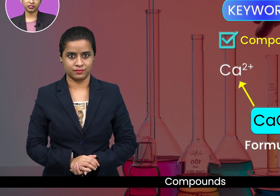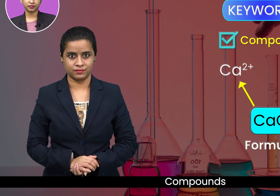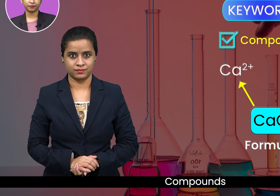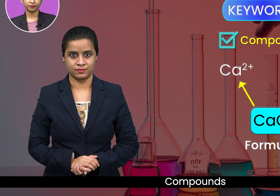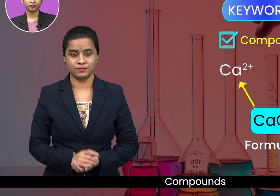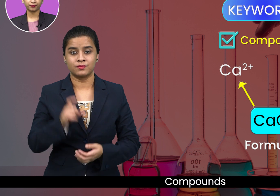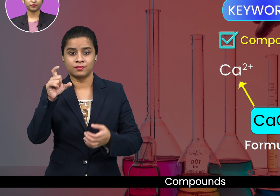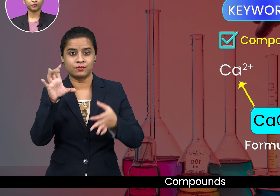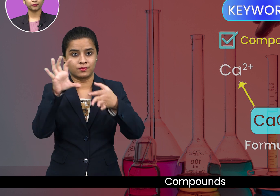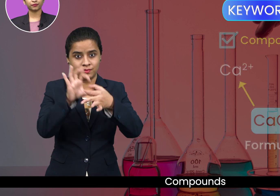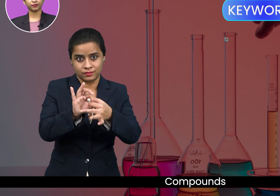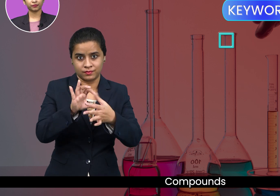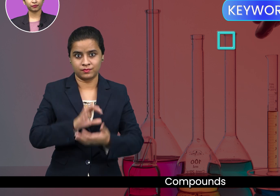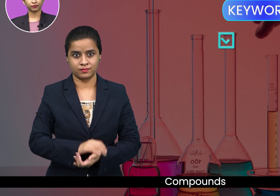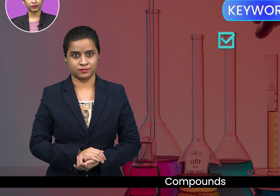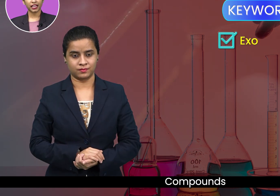compounds.